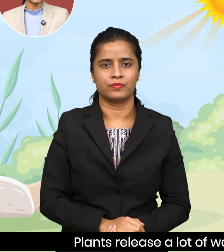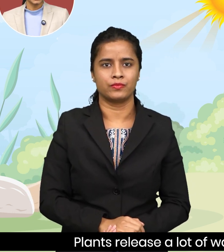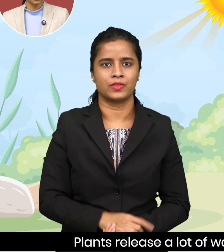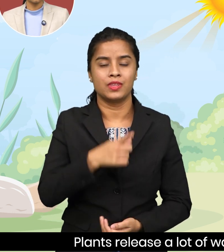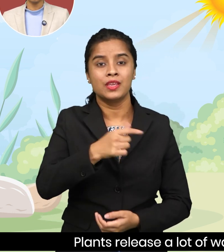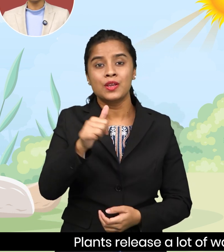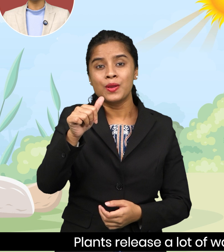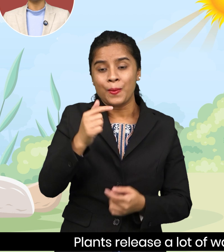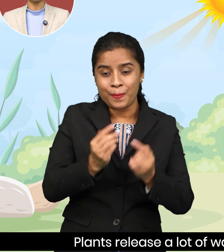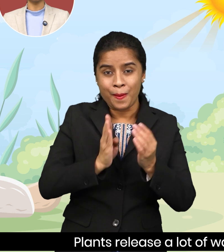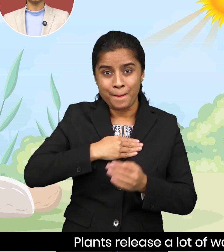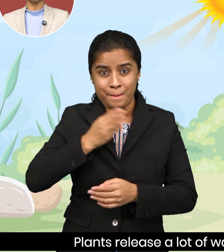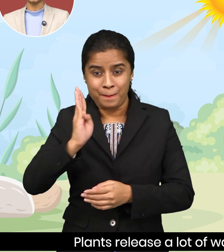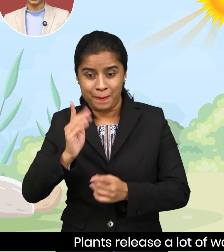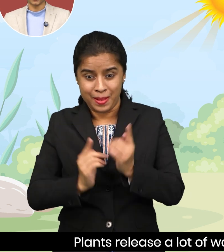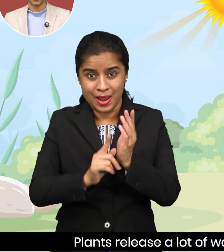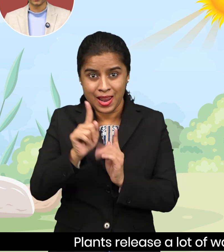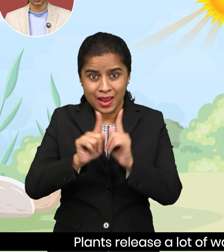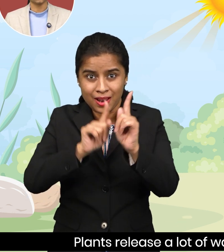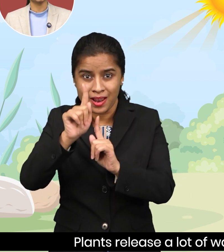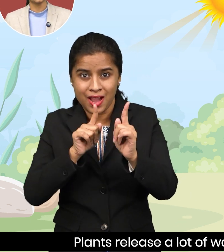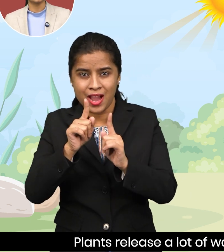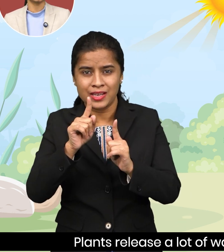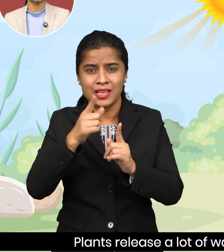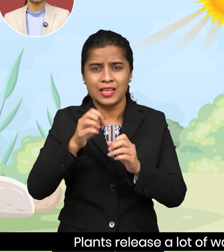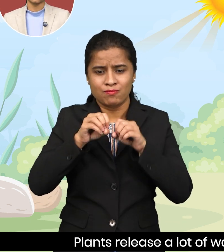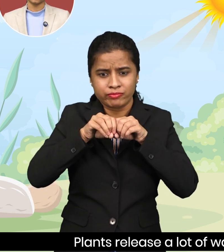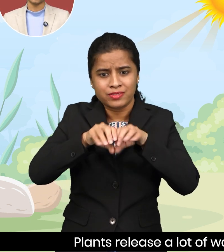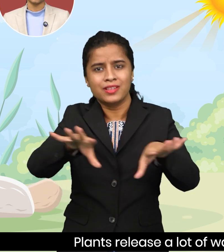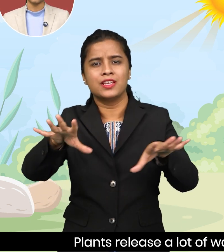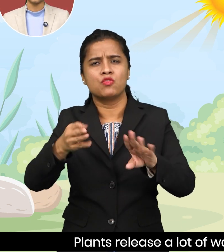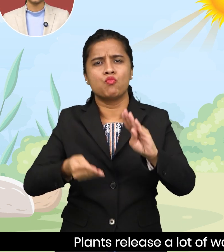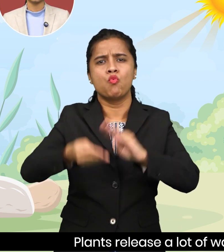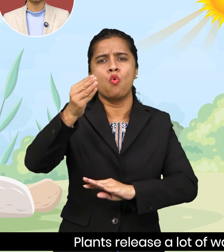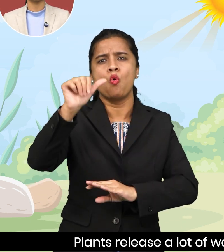Plants release a lot of water into the air through this process.